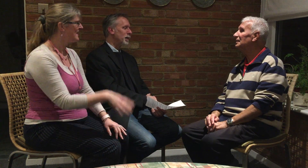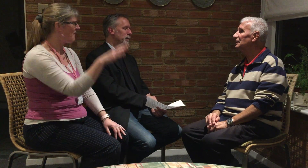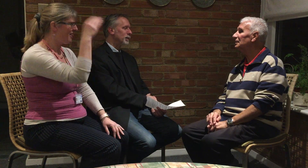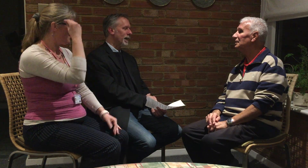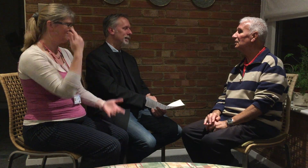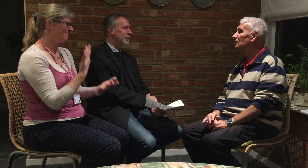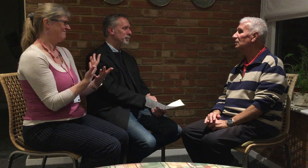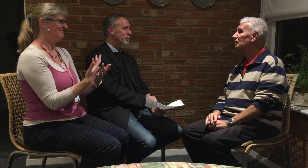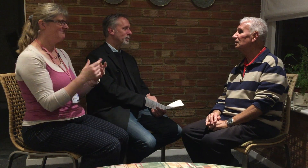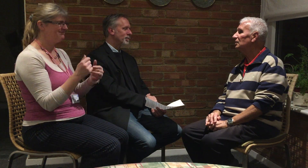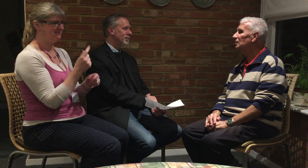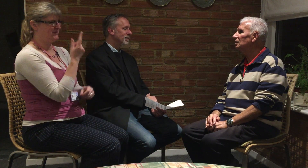able to get.